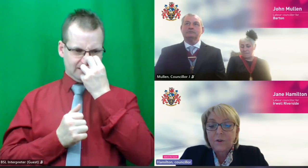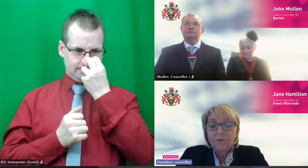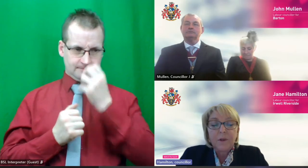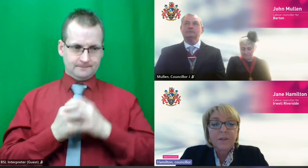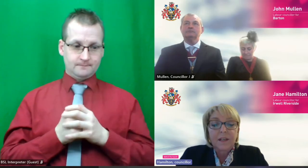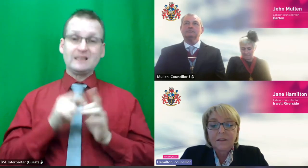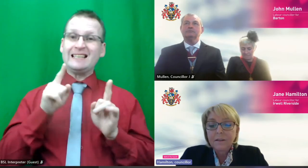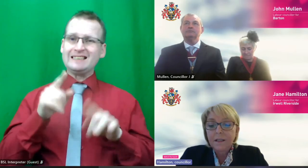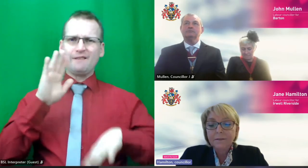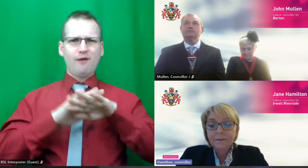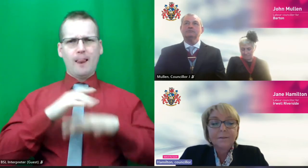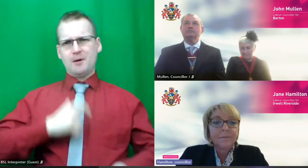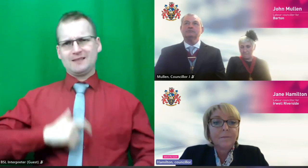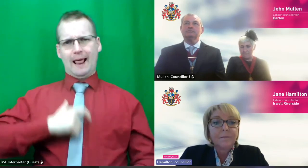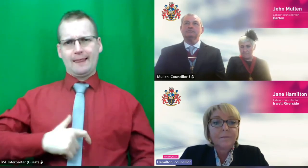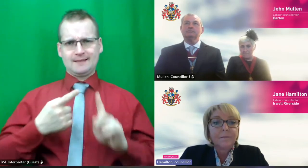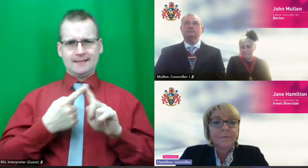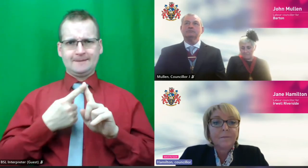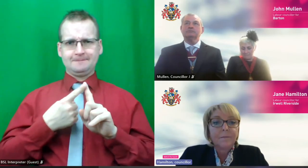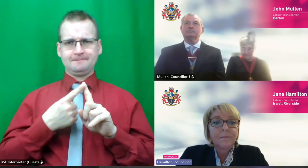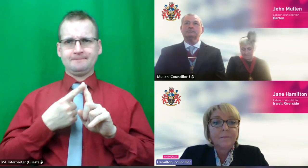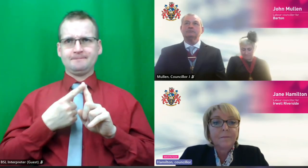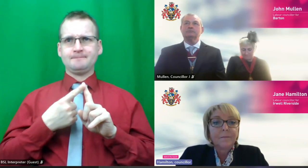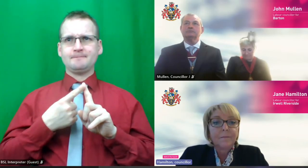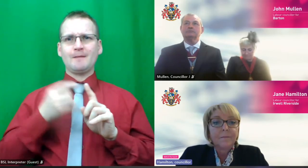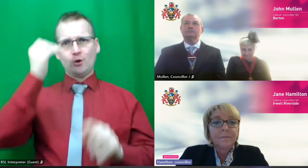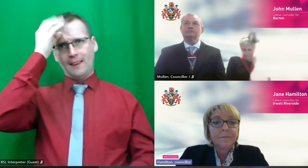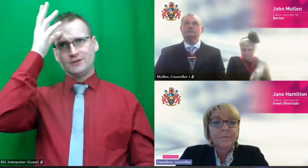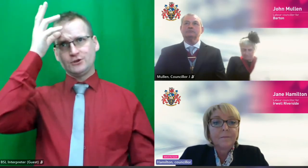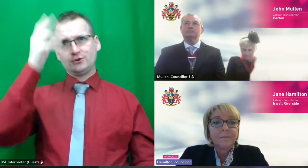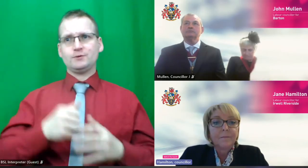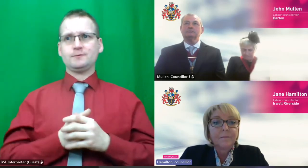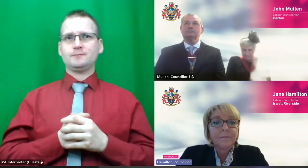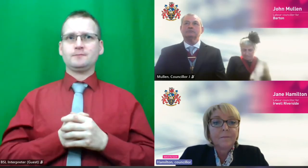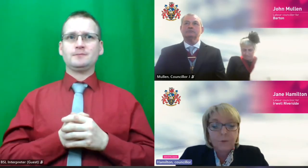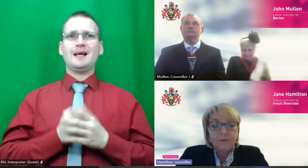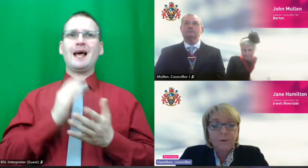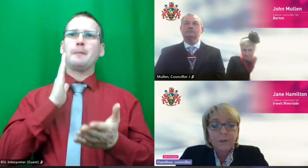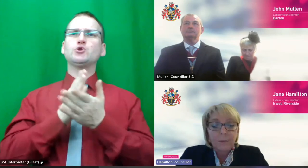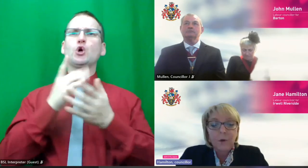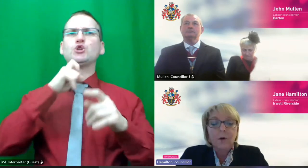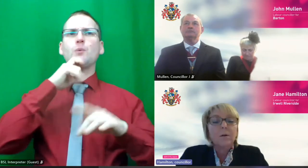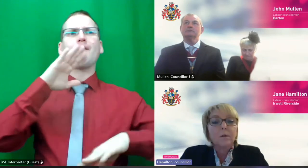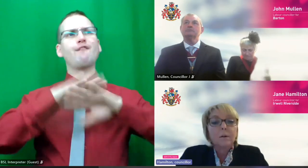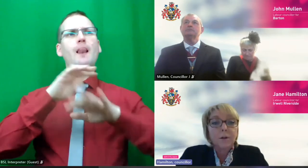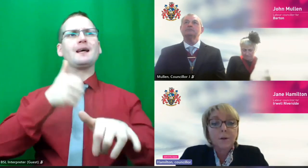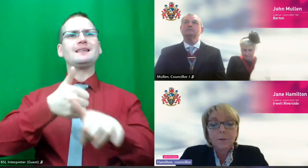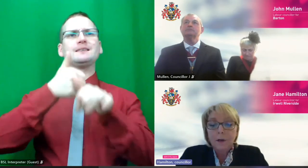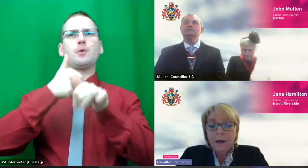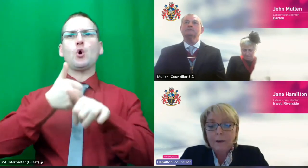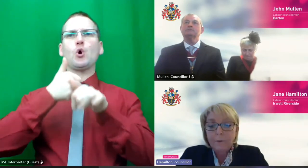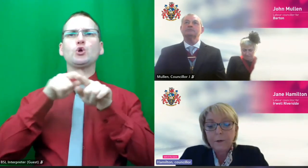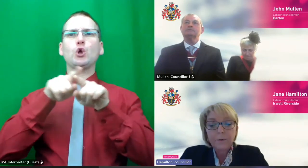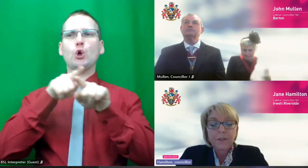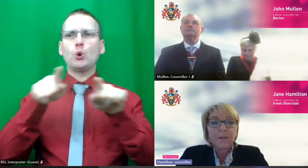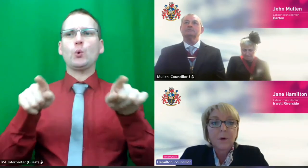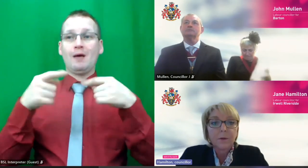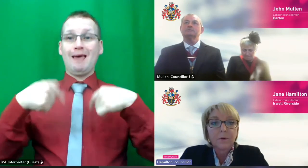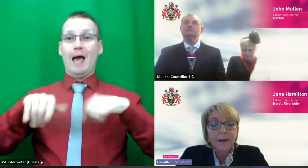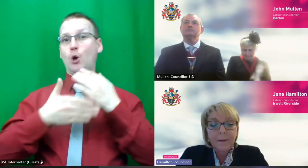She's full of personality and knowledge. I'm sure she will fully support you, our